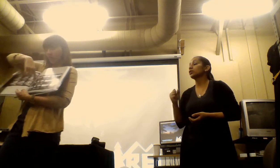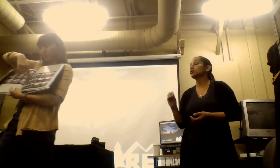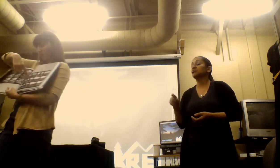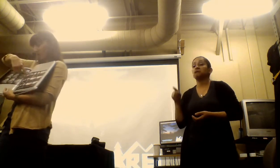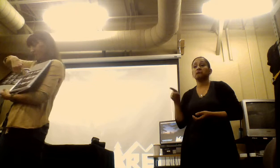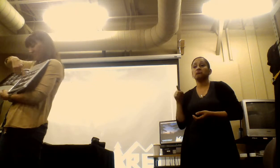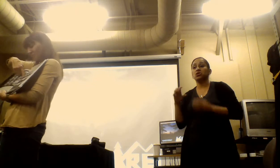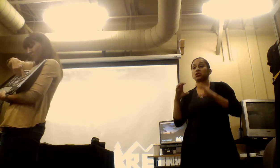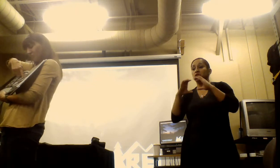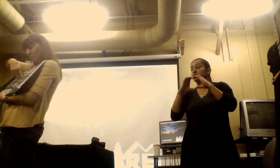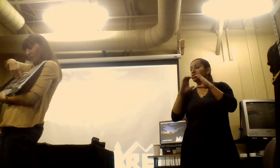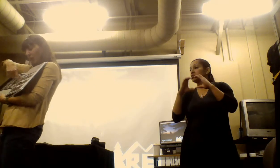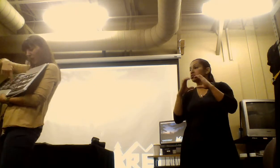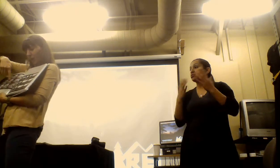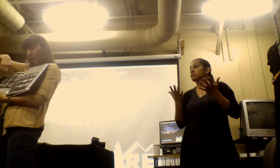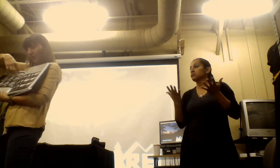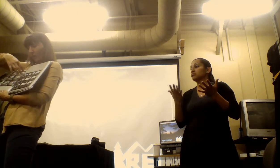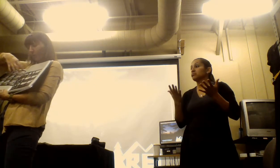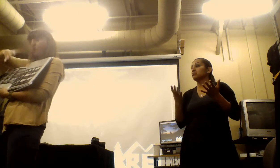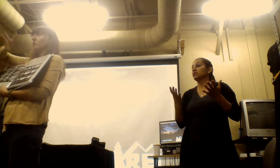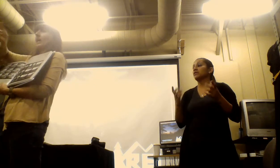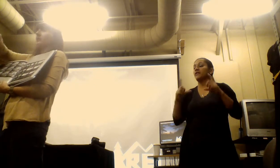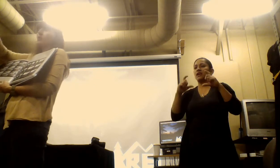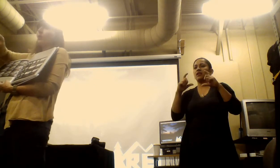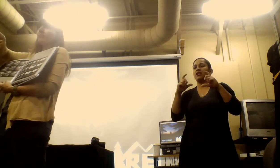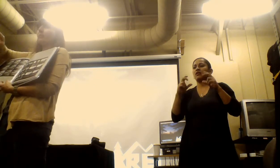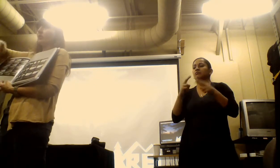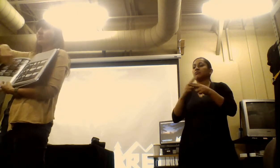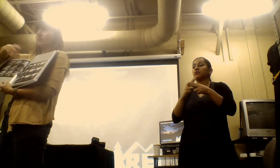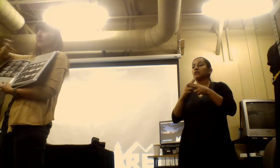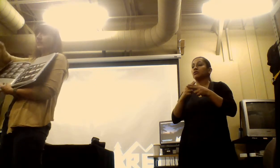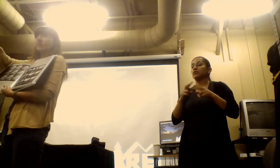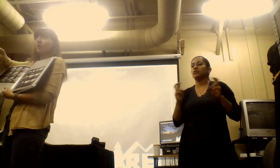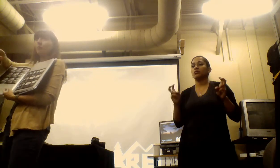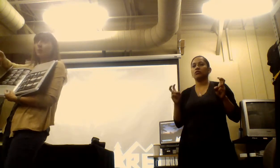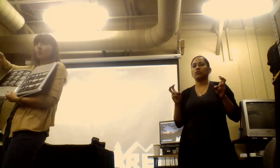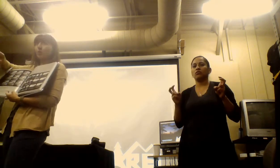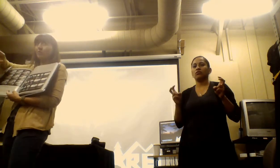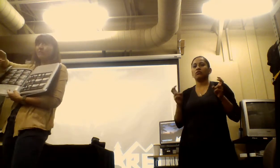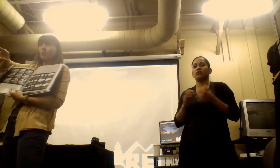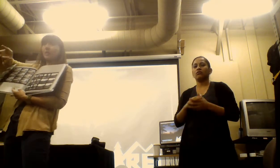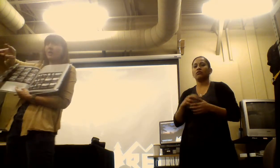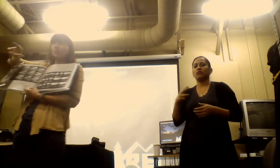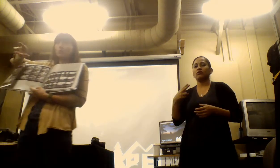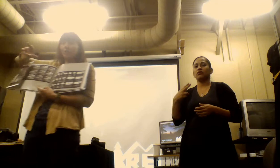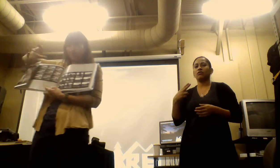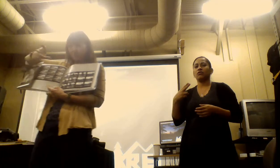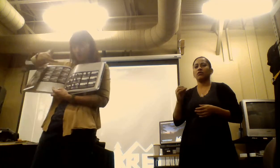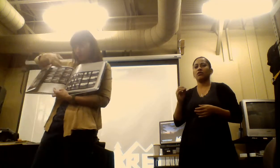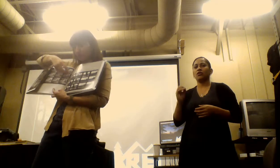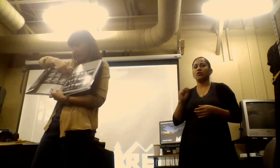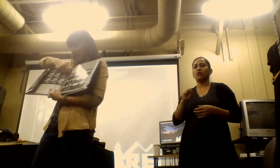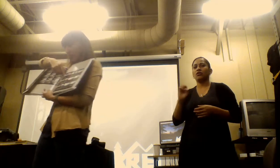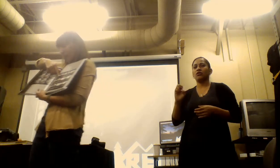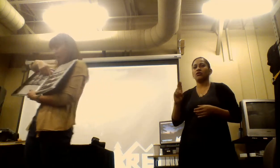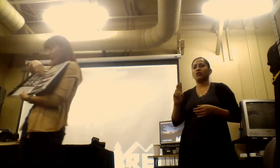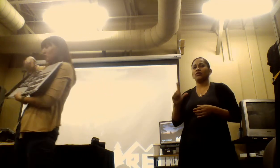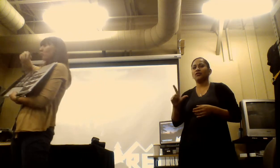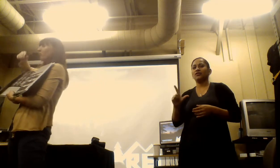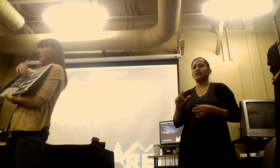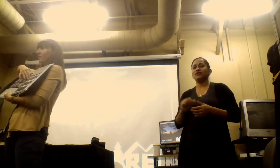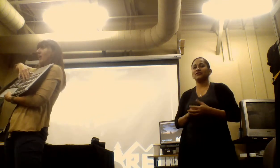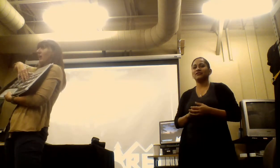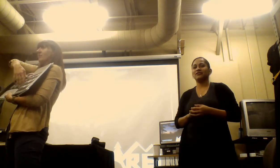a Hasselblad, which has 12 images. I mean, he's going to put in a roll of film and have 12 images. And